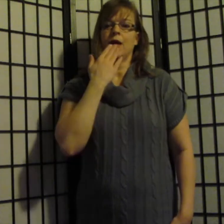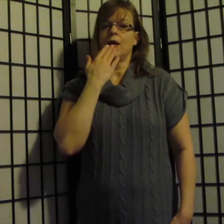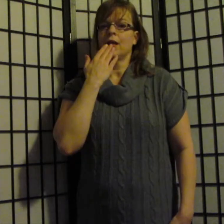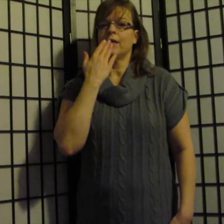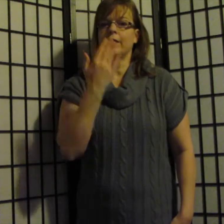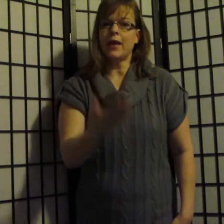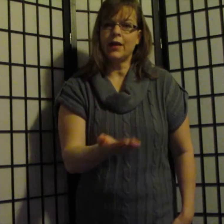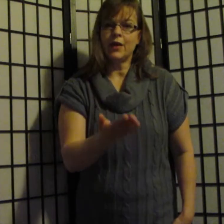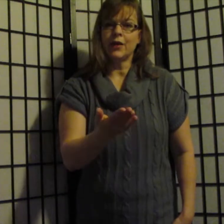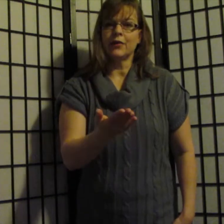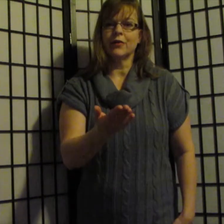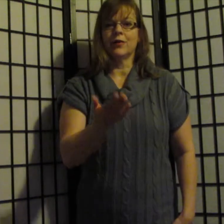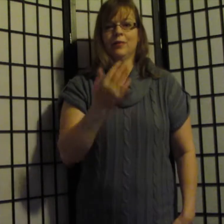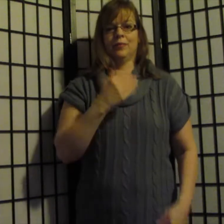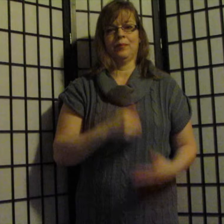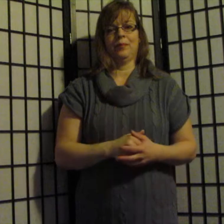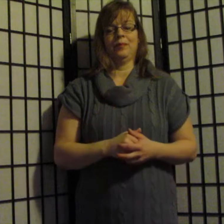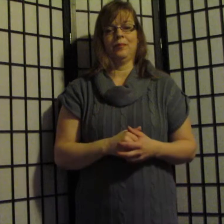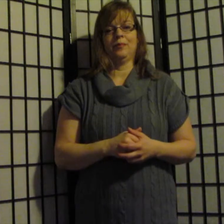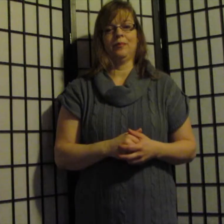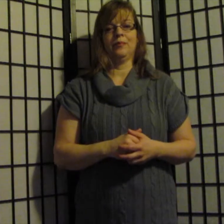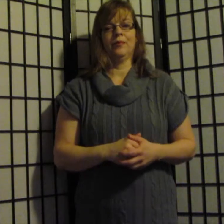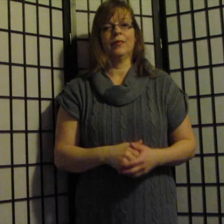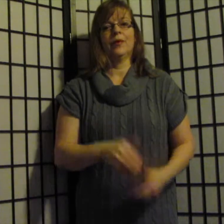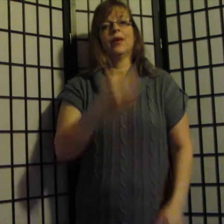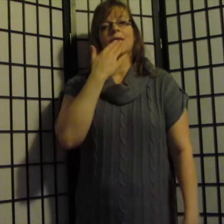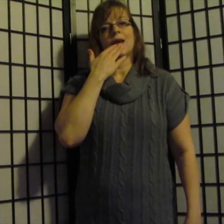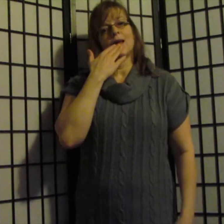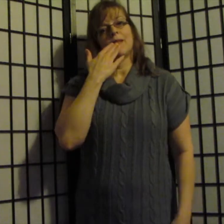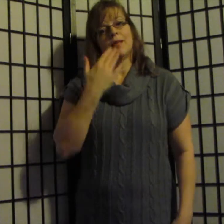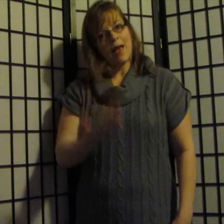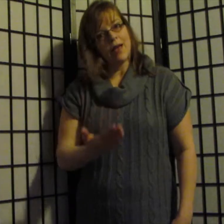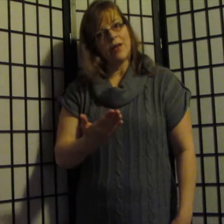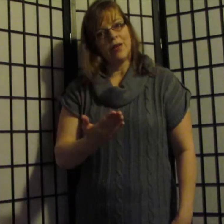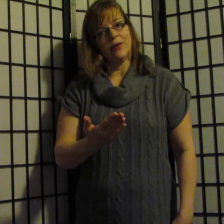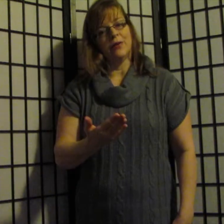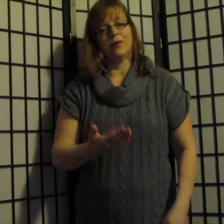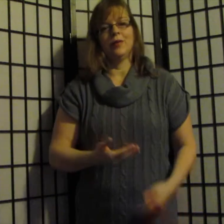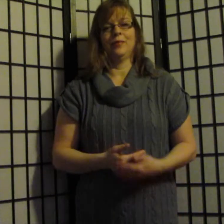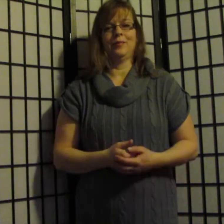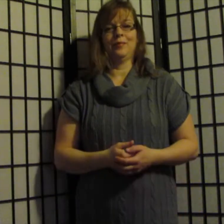Thank you. Thank you.